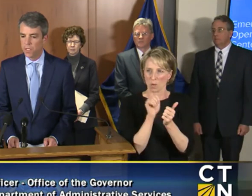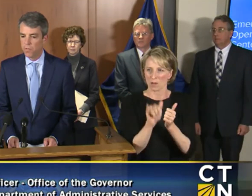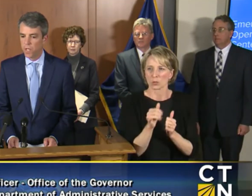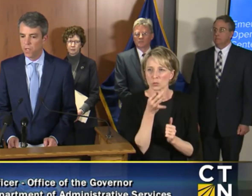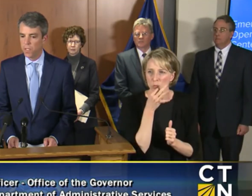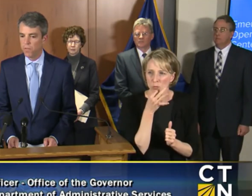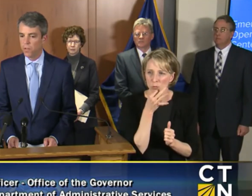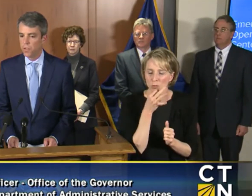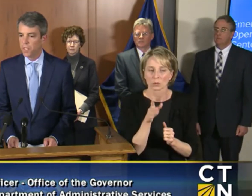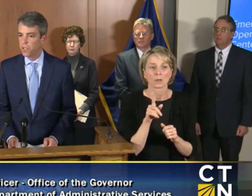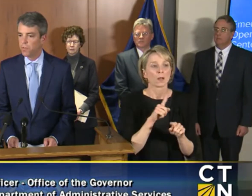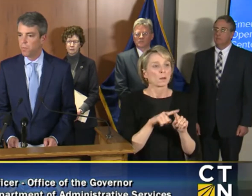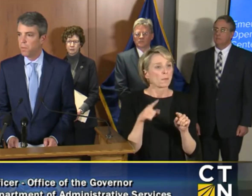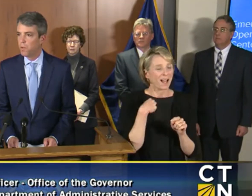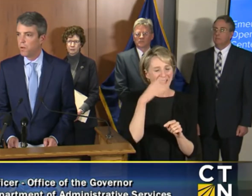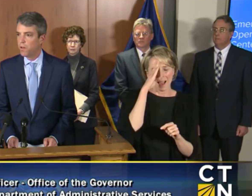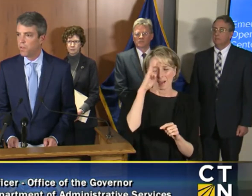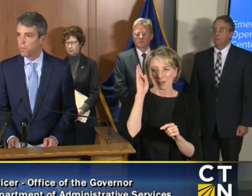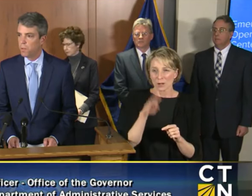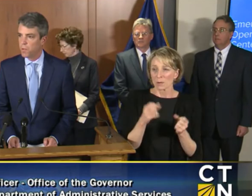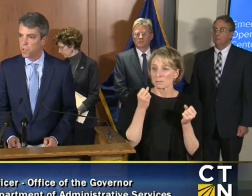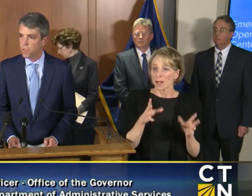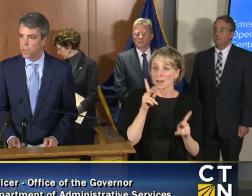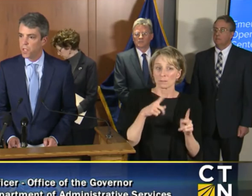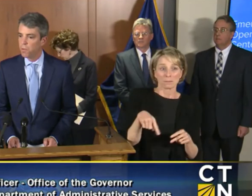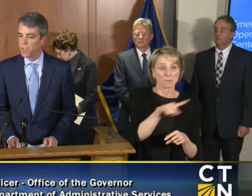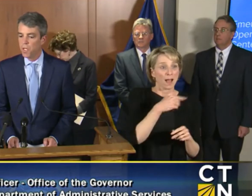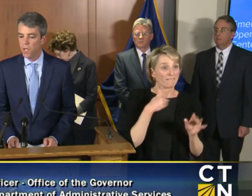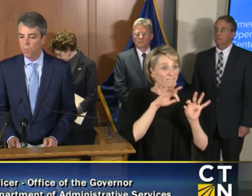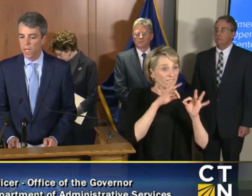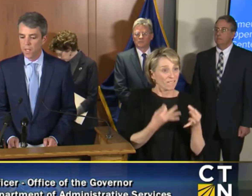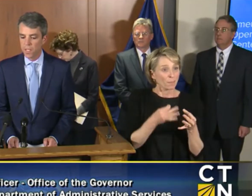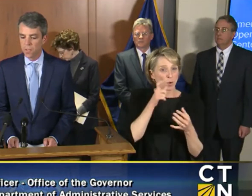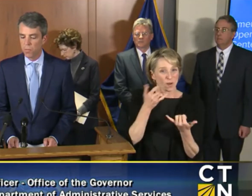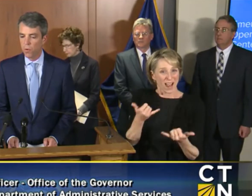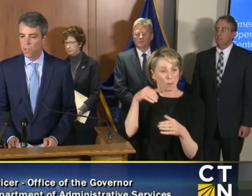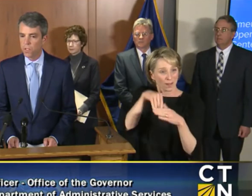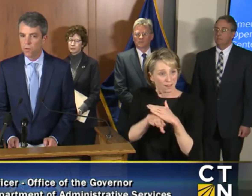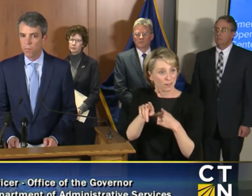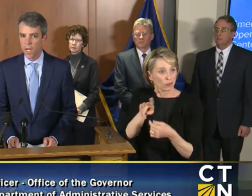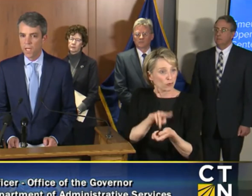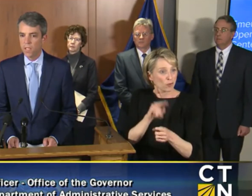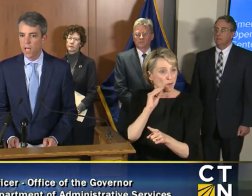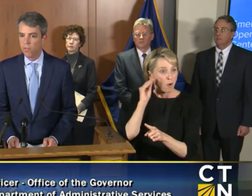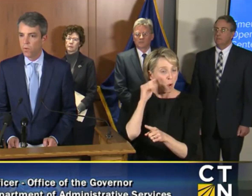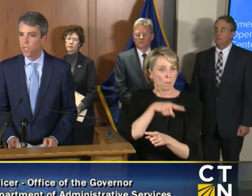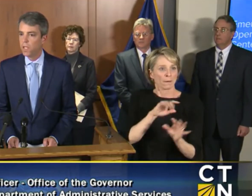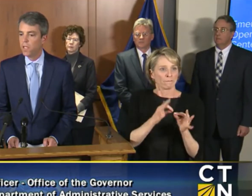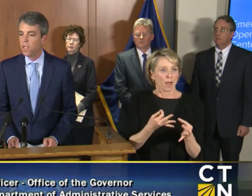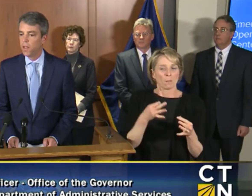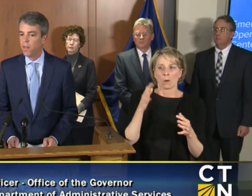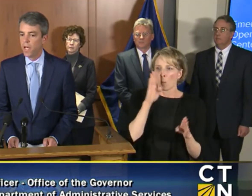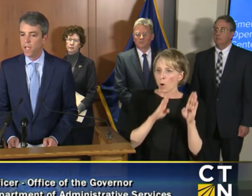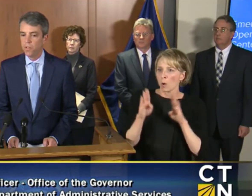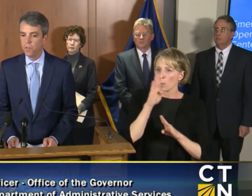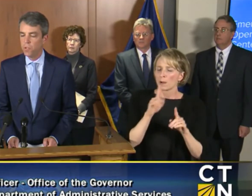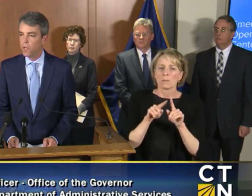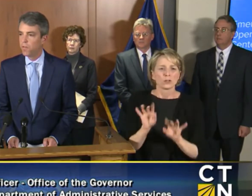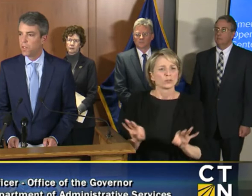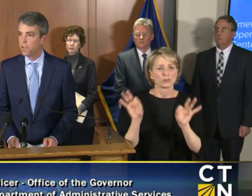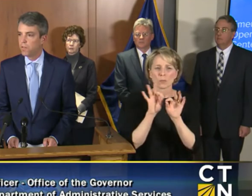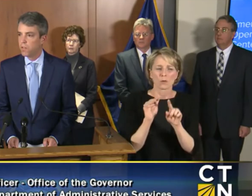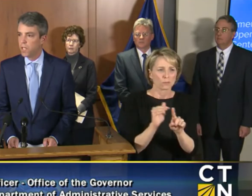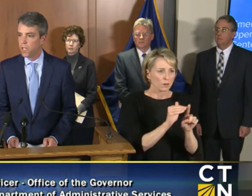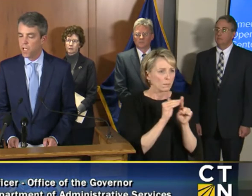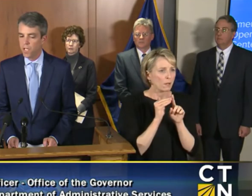that this is a very difficult issue for people who have family members in nursing homes. But I think it's important to remind everyone that if you do